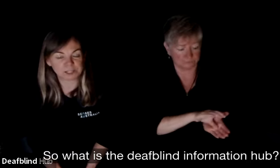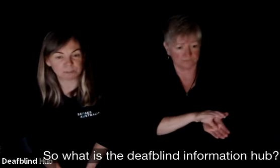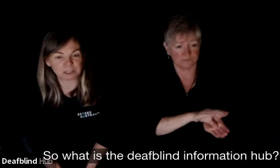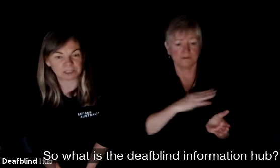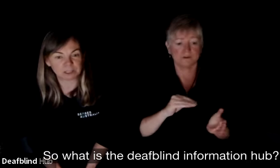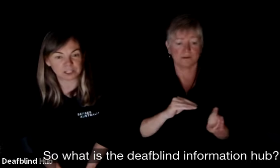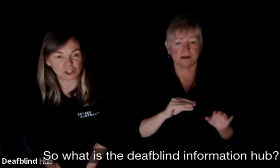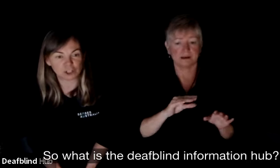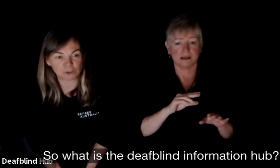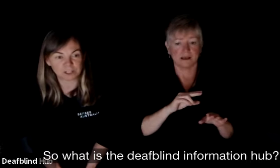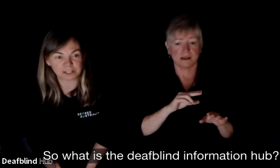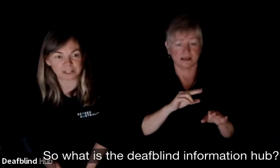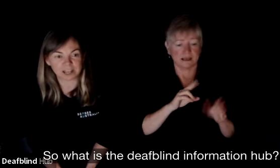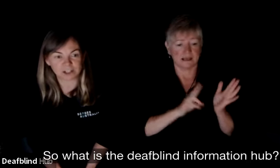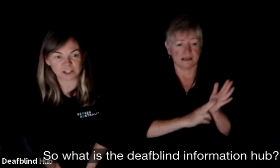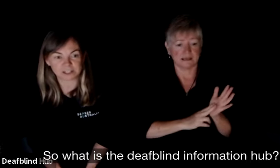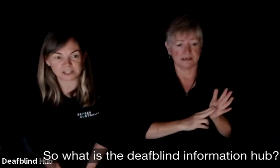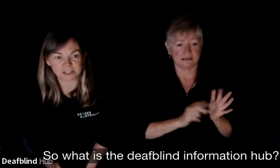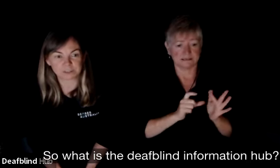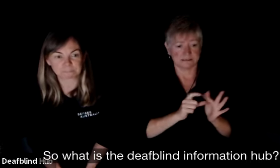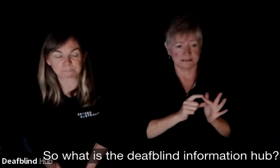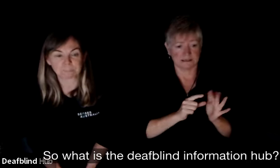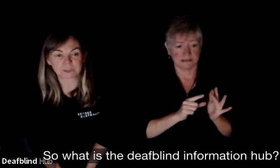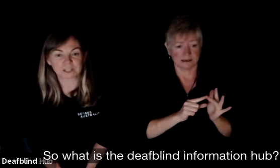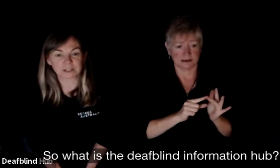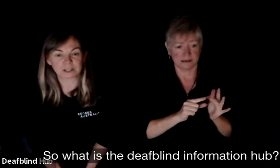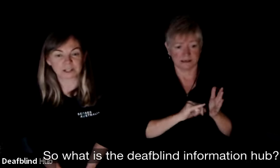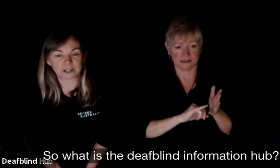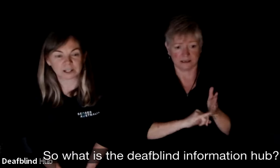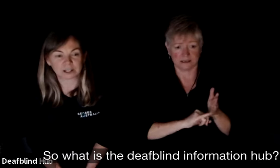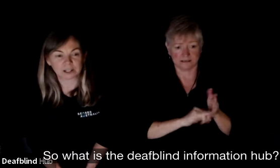National Disability Insurance Agency